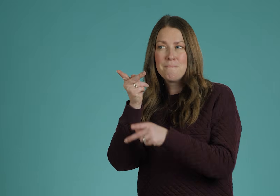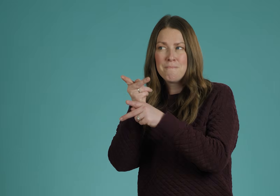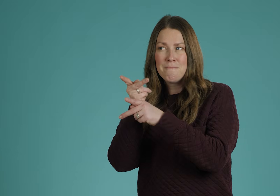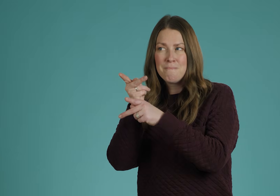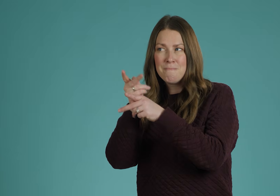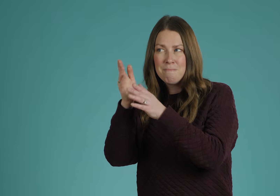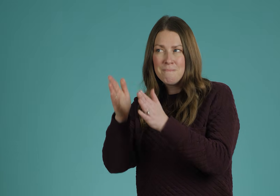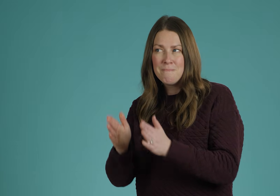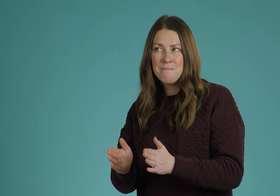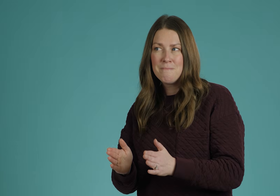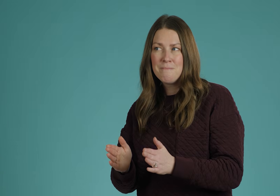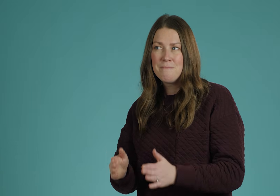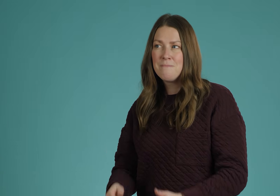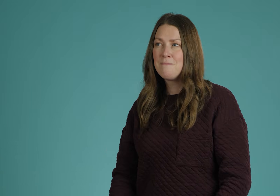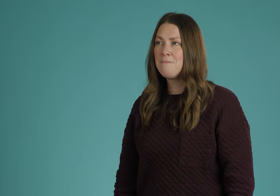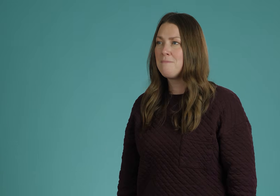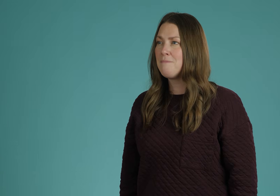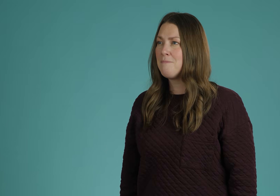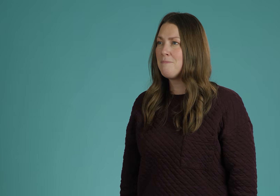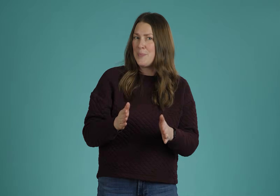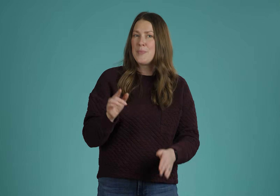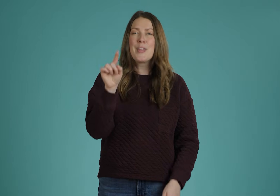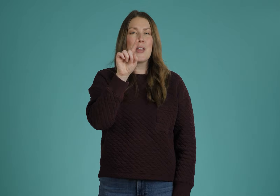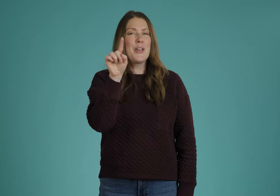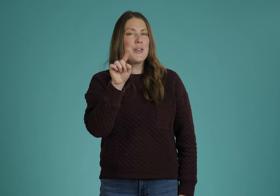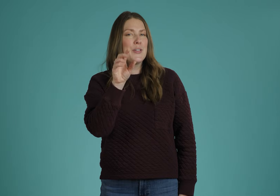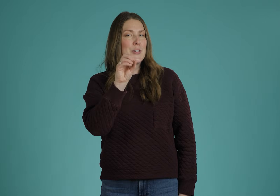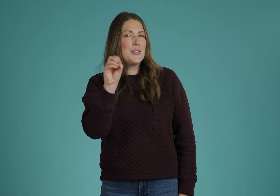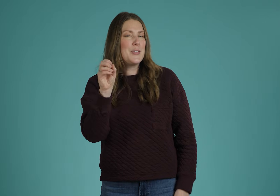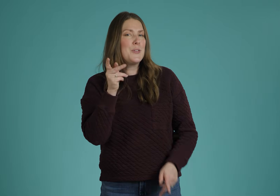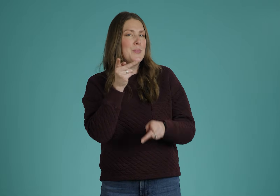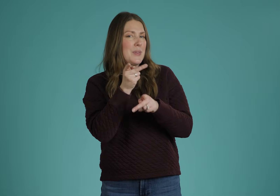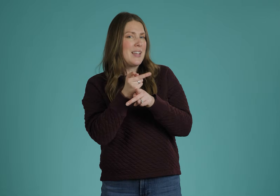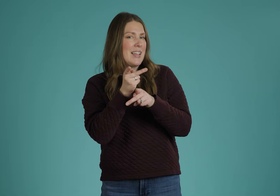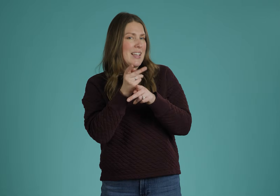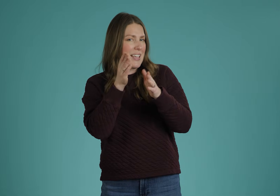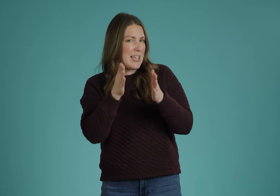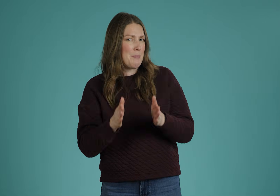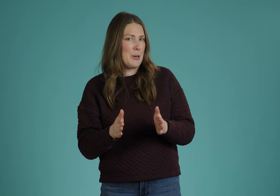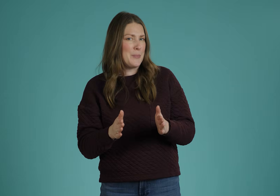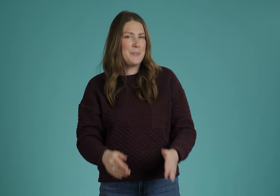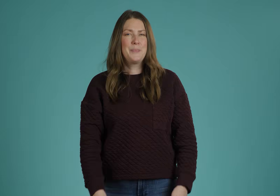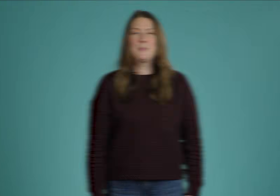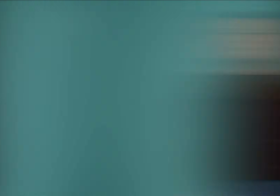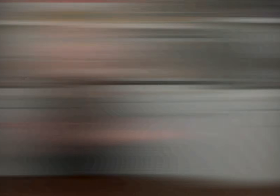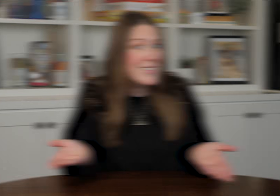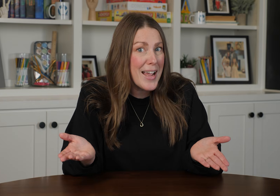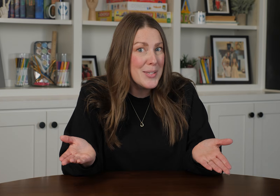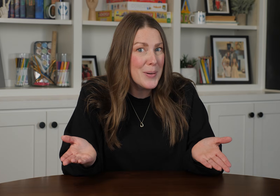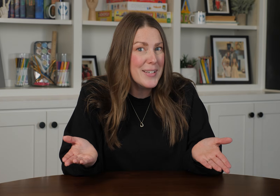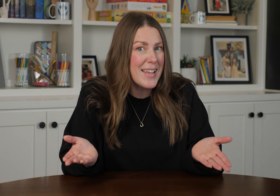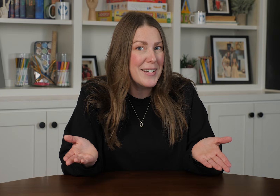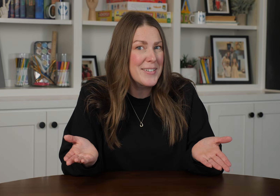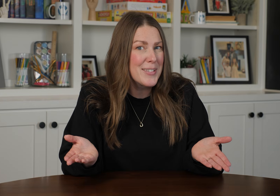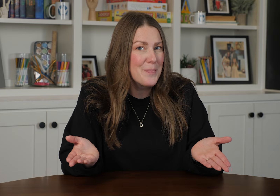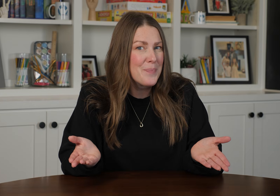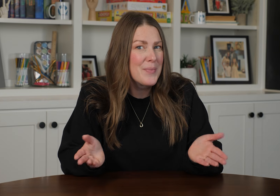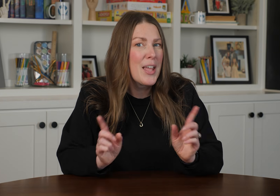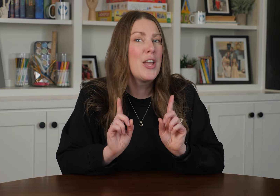zoo and then keeper. Zoo keeper. Nice work, signers.